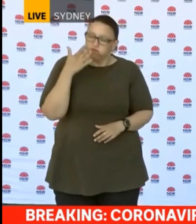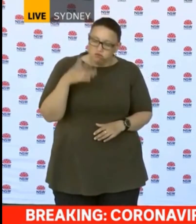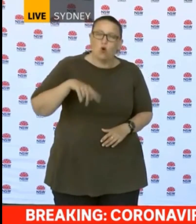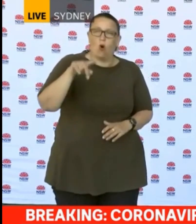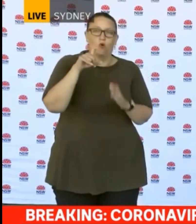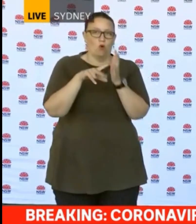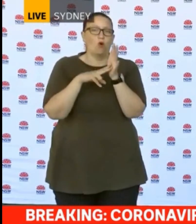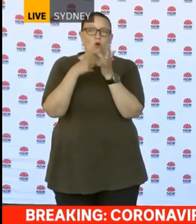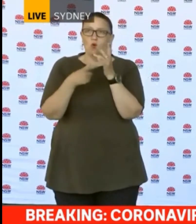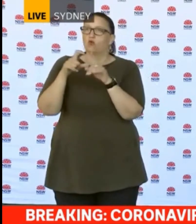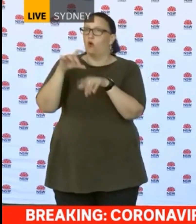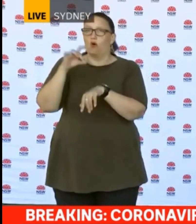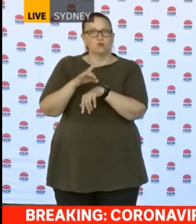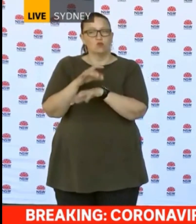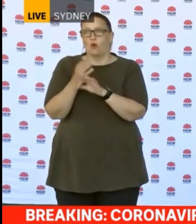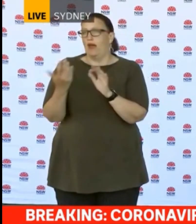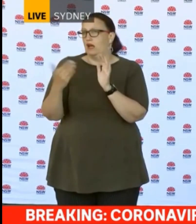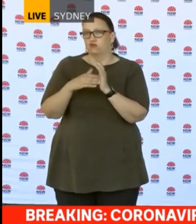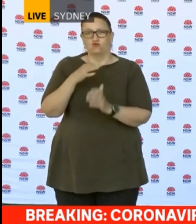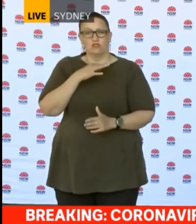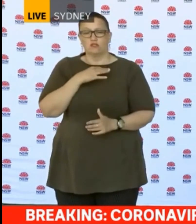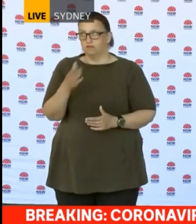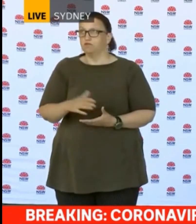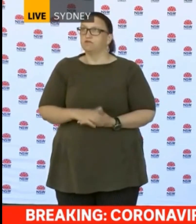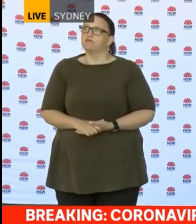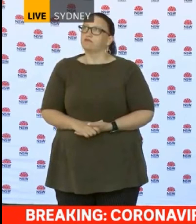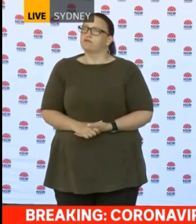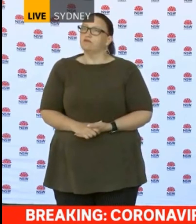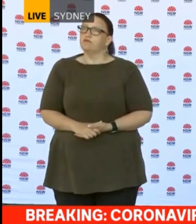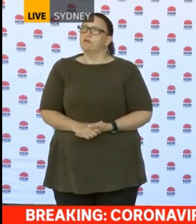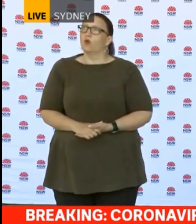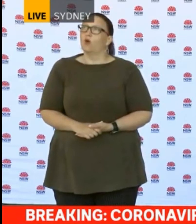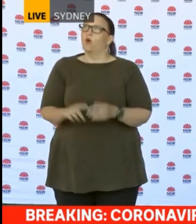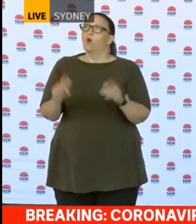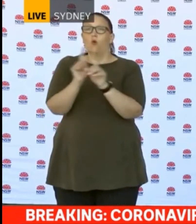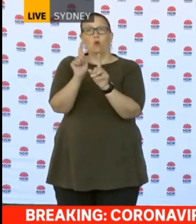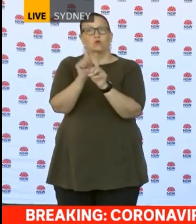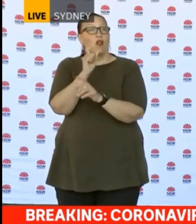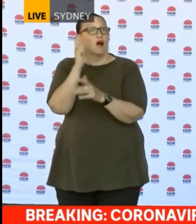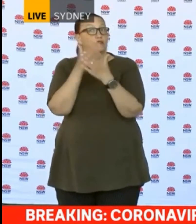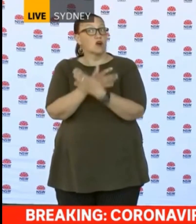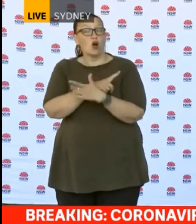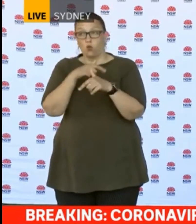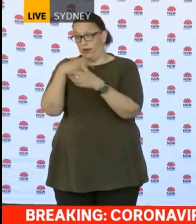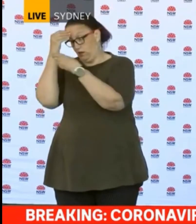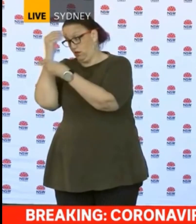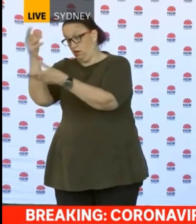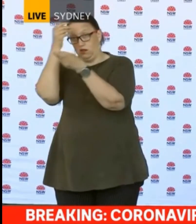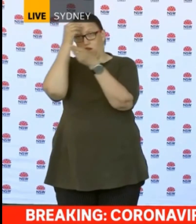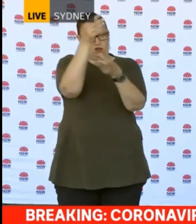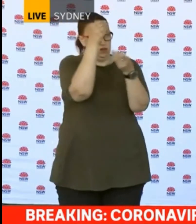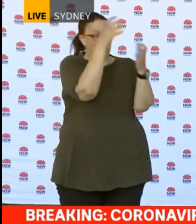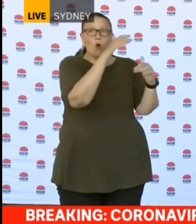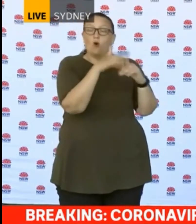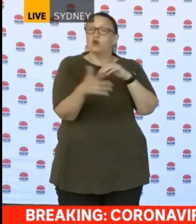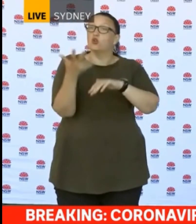from Concord. There is no ongoing risk to patients or staff there. Also last night we issued a number of alerts relating to